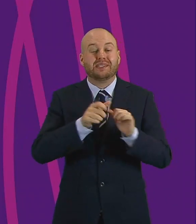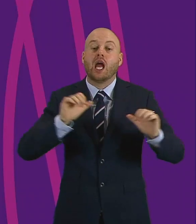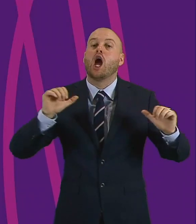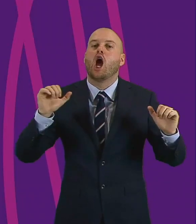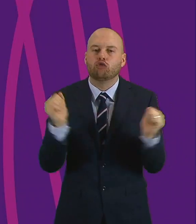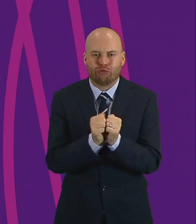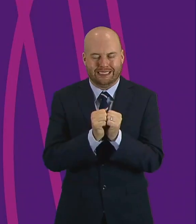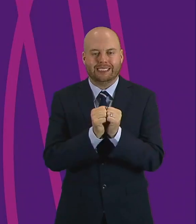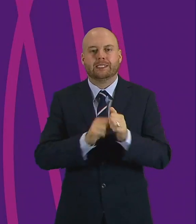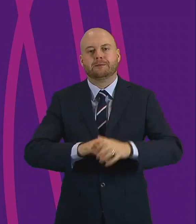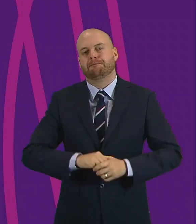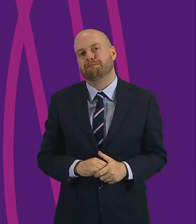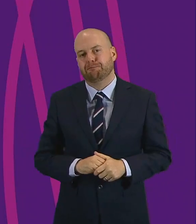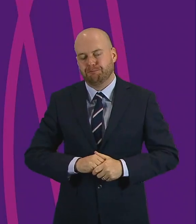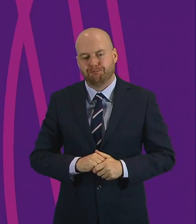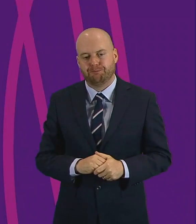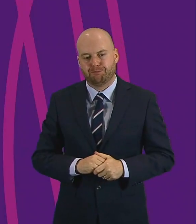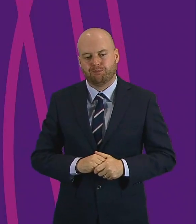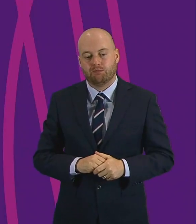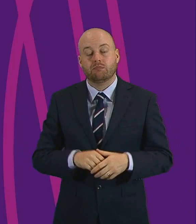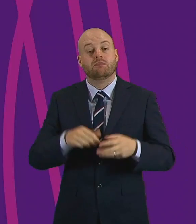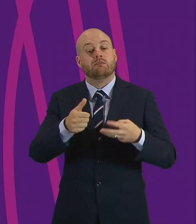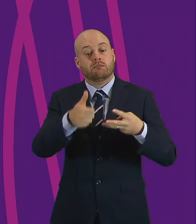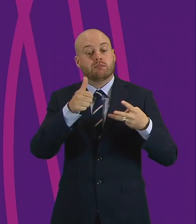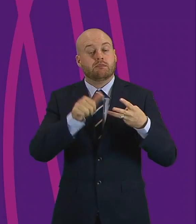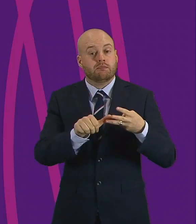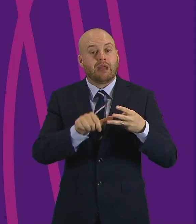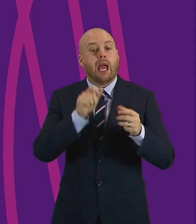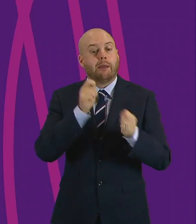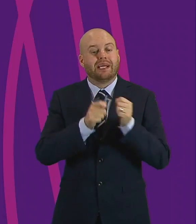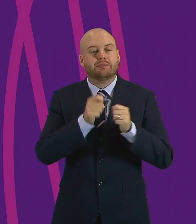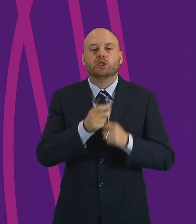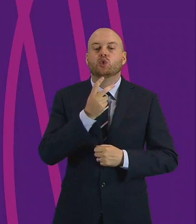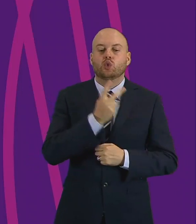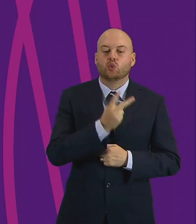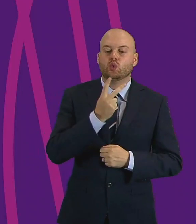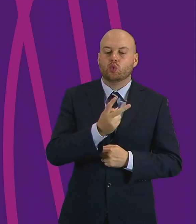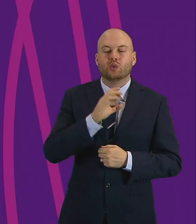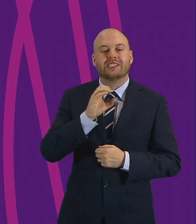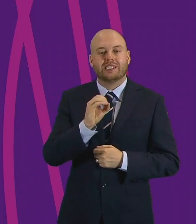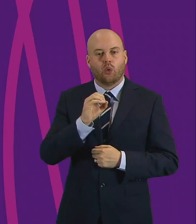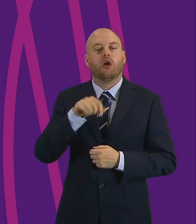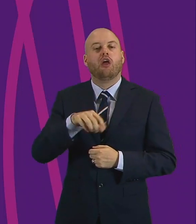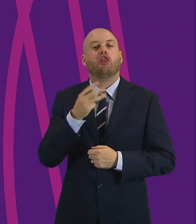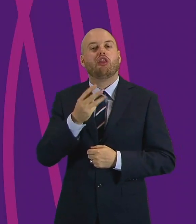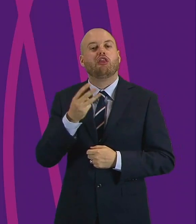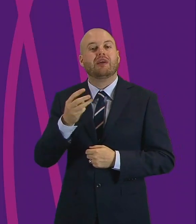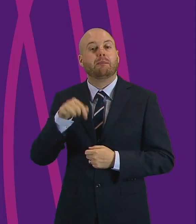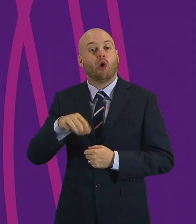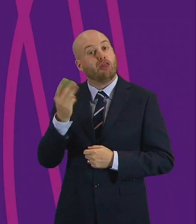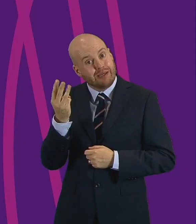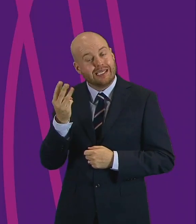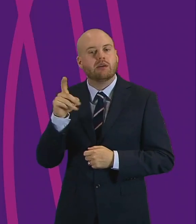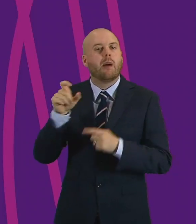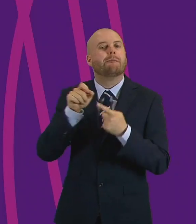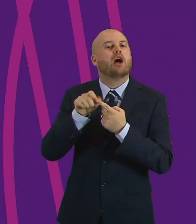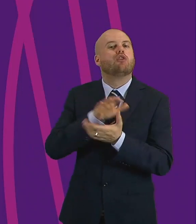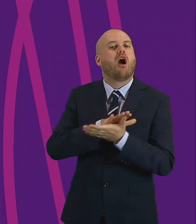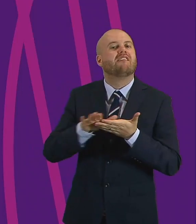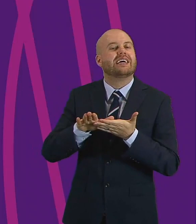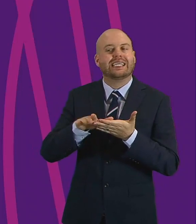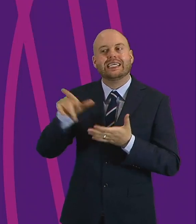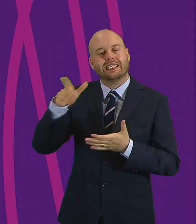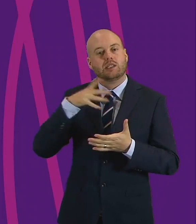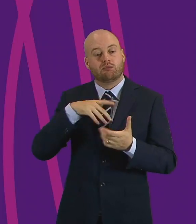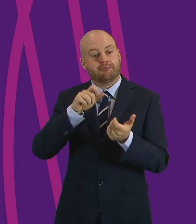agreed. The next question is that Amendment 22033.3 in the name of Patrick Harvey, which seeks to amend the motion in the name of